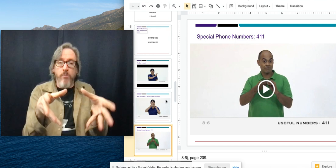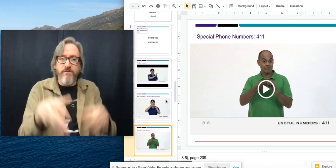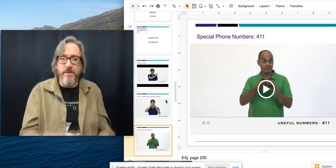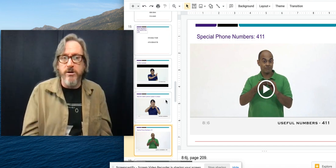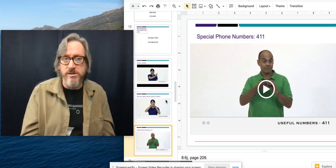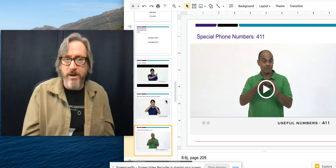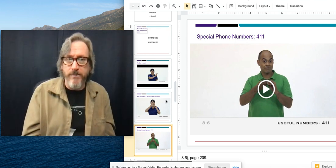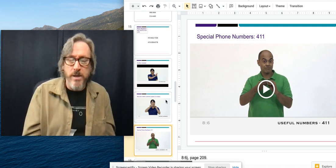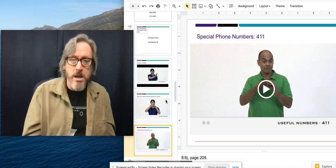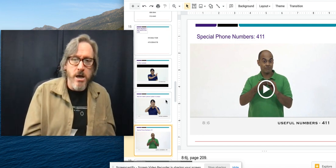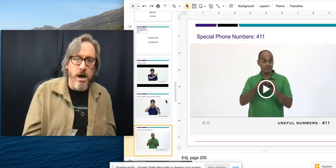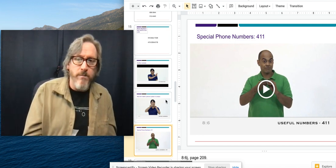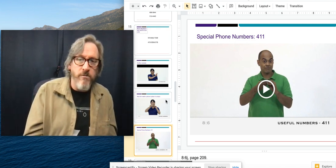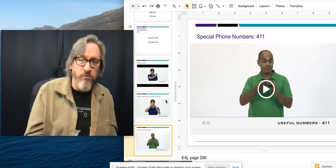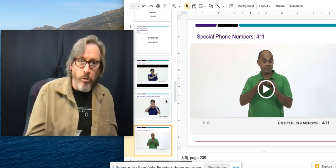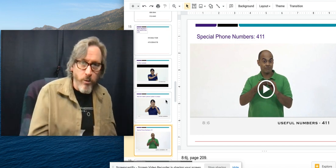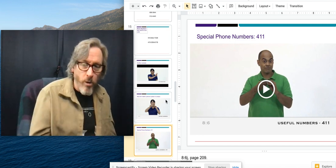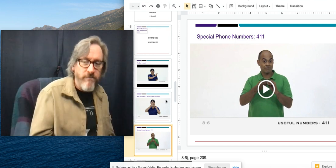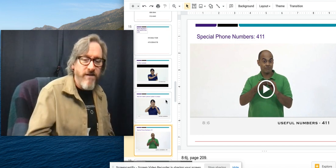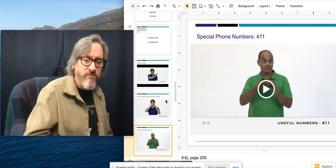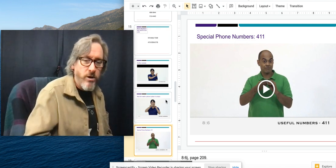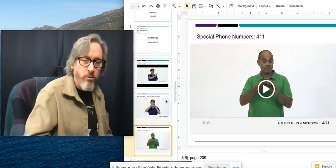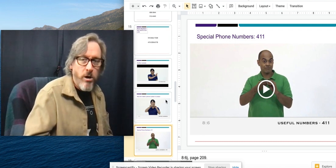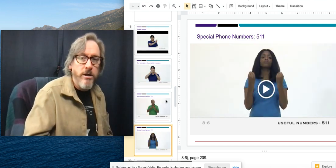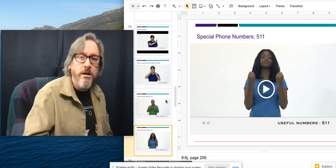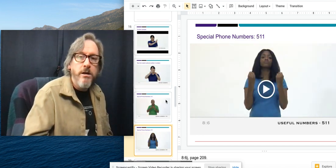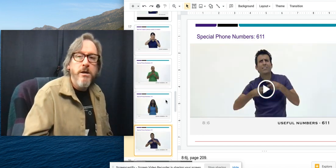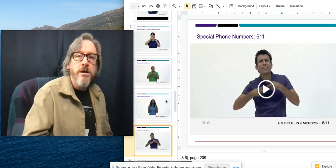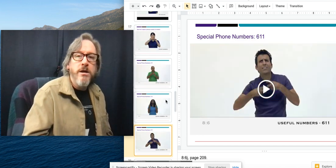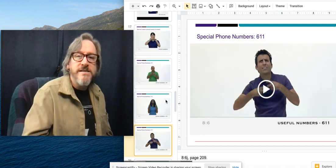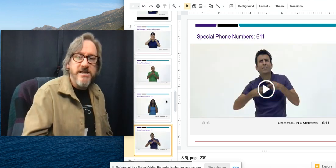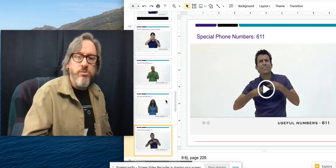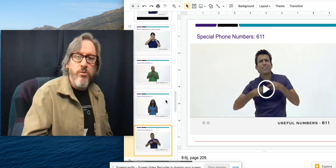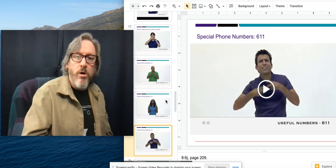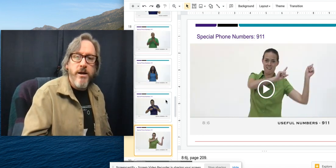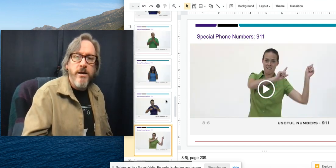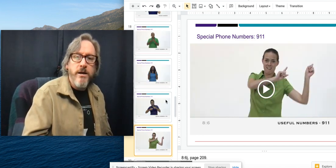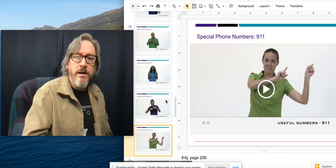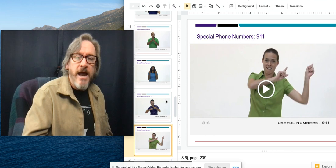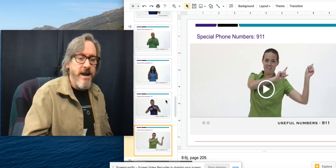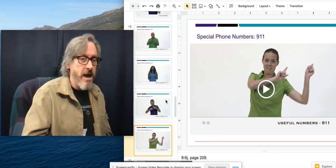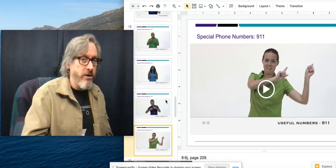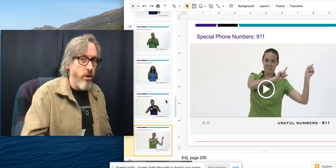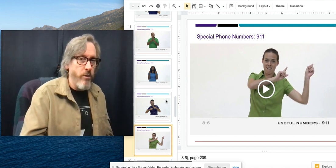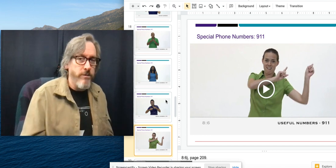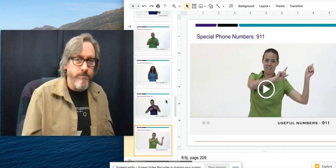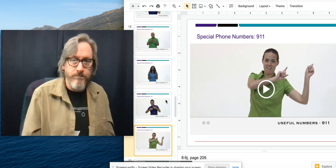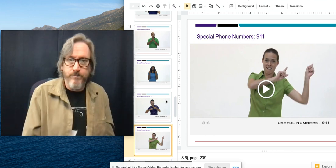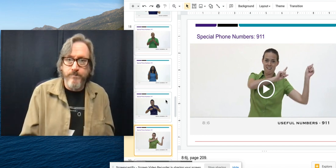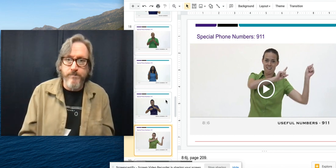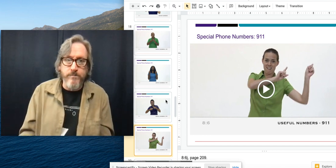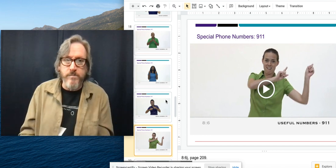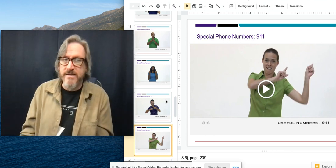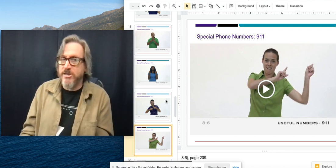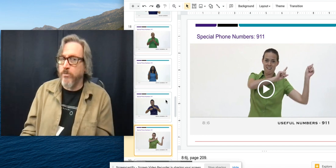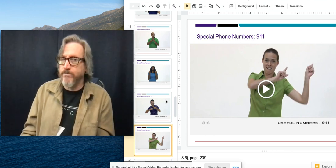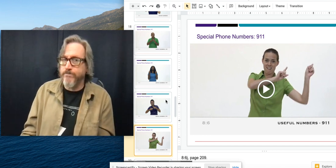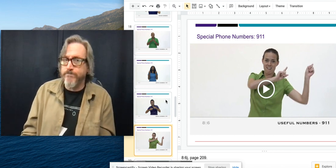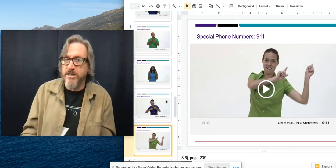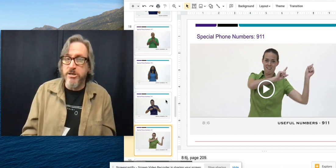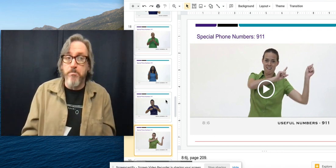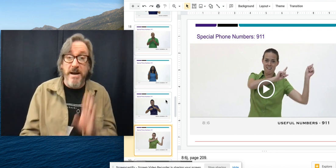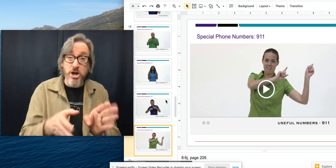do. Hopefully everybody knows about it. 411, 511, 611, and 911.